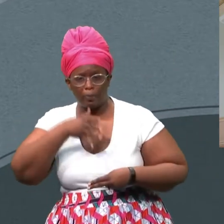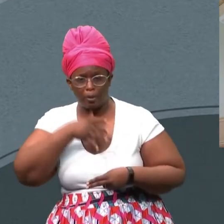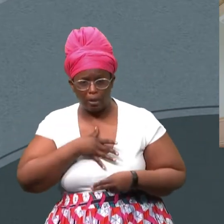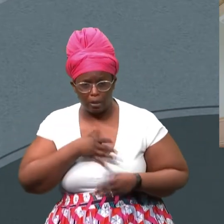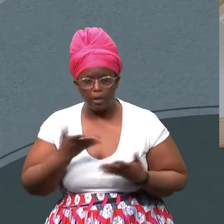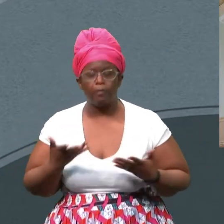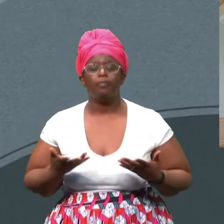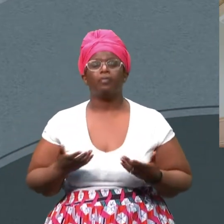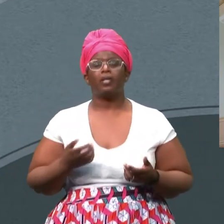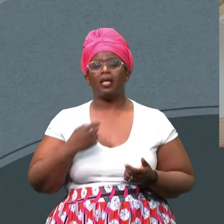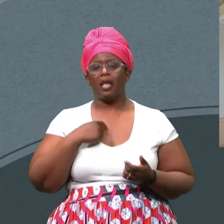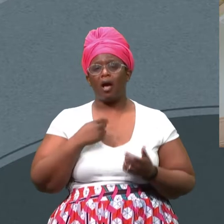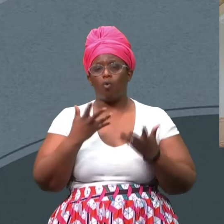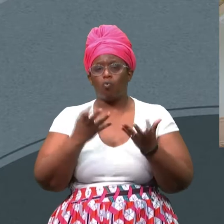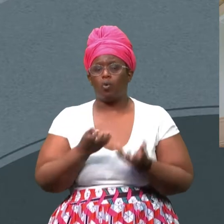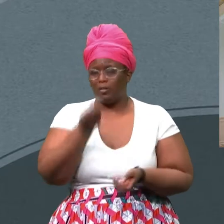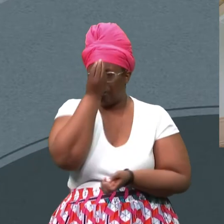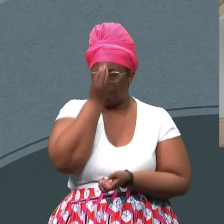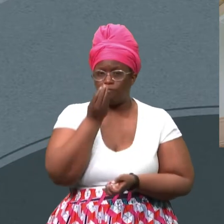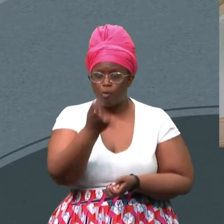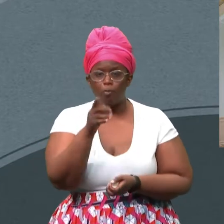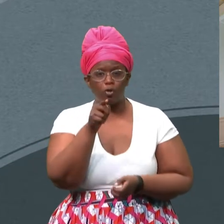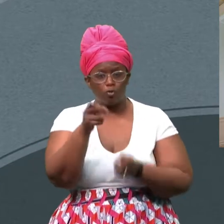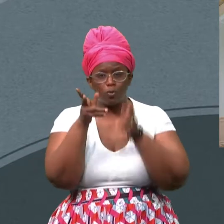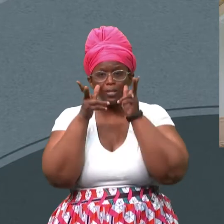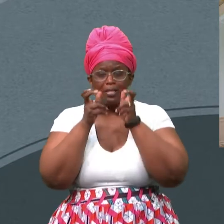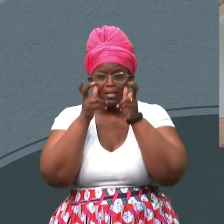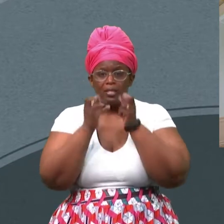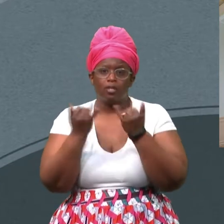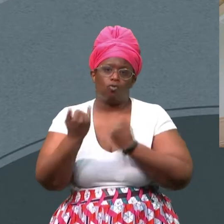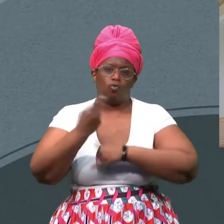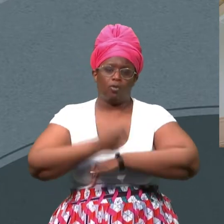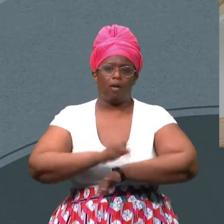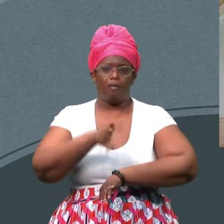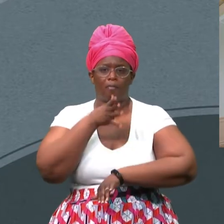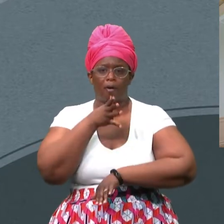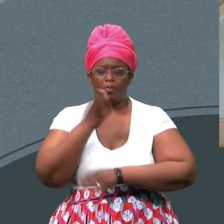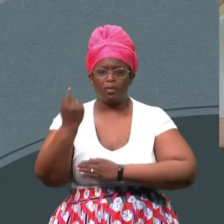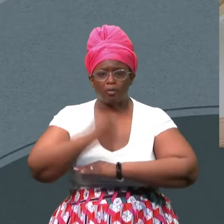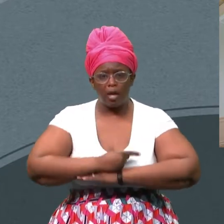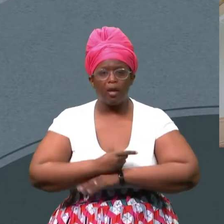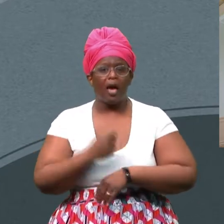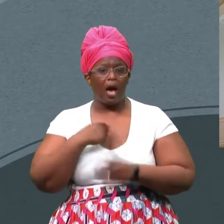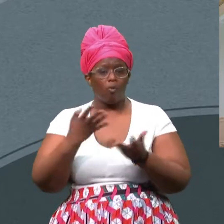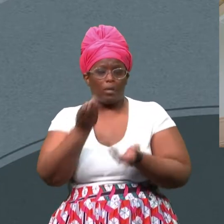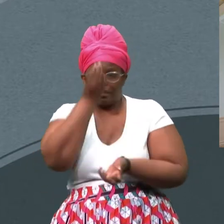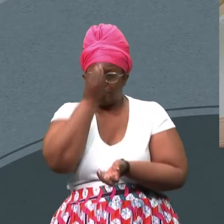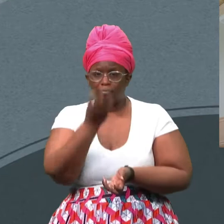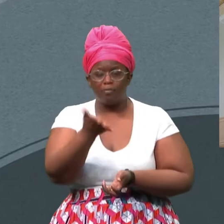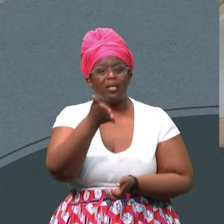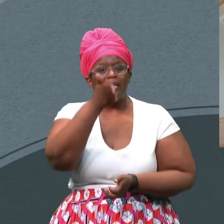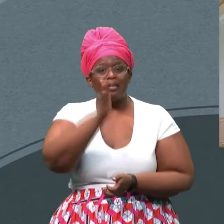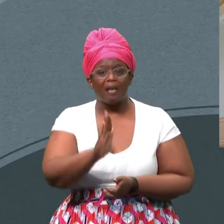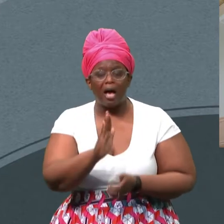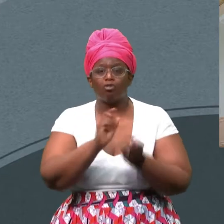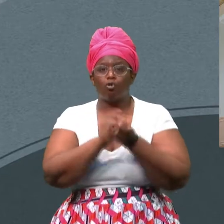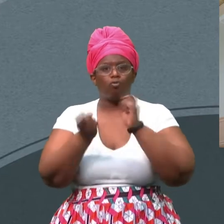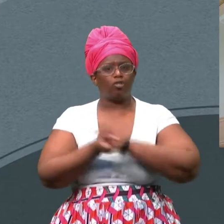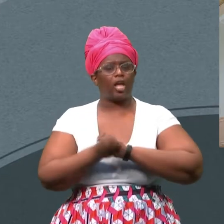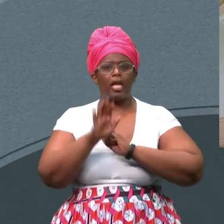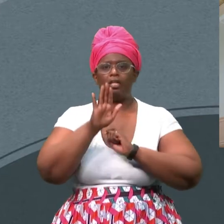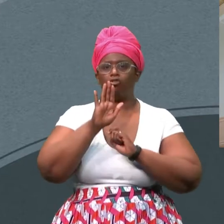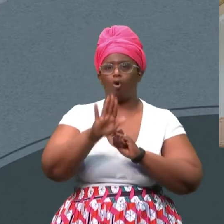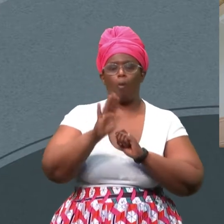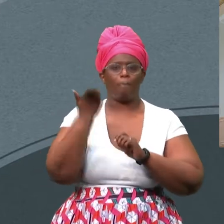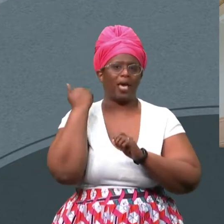person's life that's listening to this sermon today on this Mother's Day, that God is about to recover your reputation. that there's going